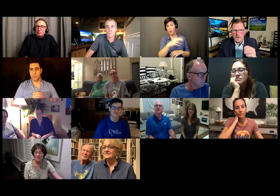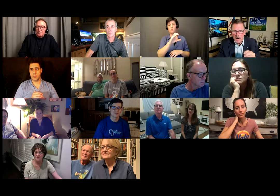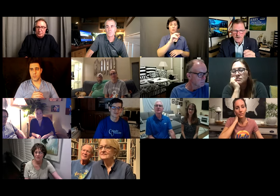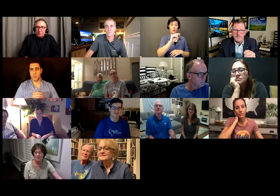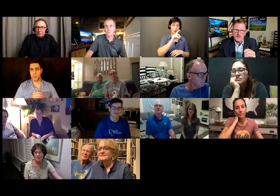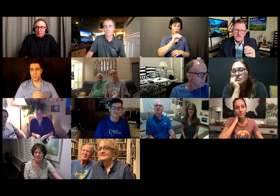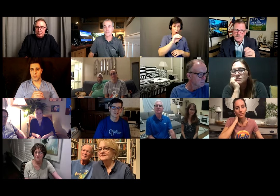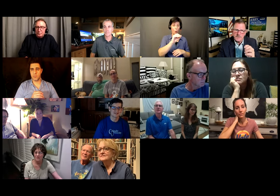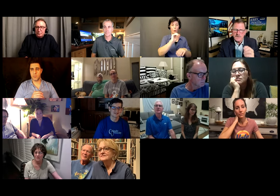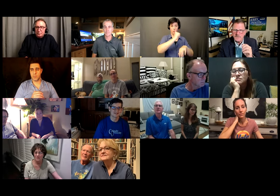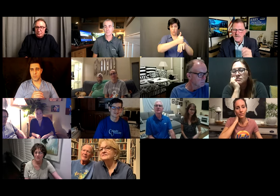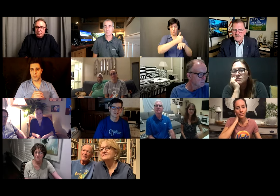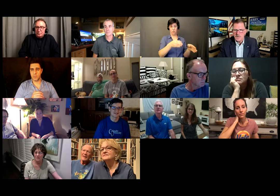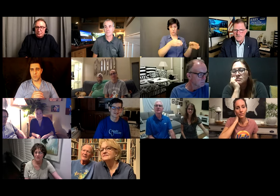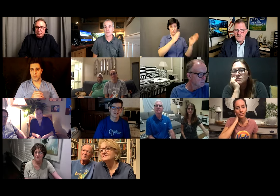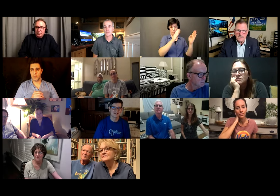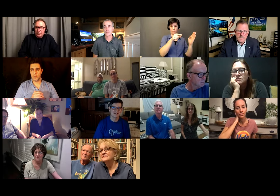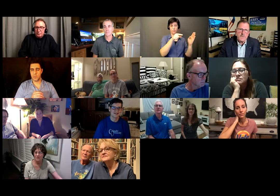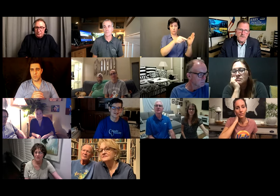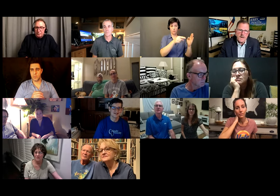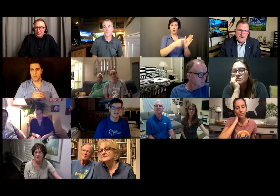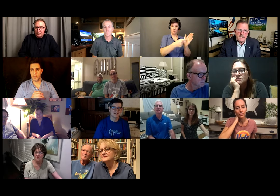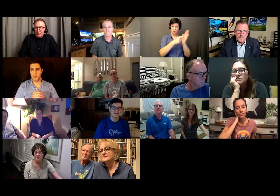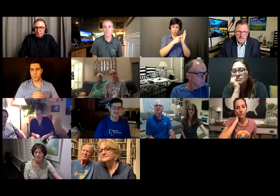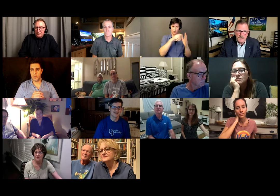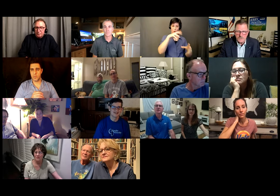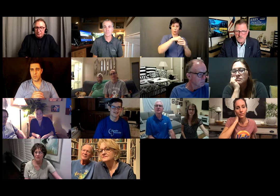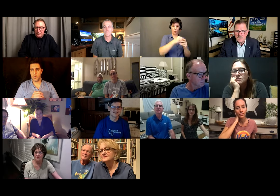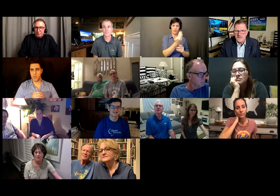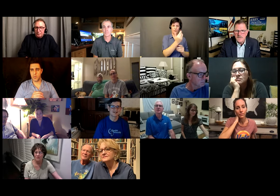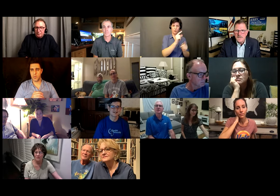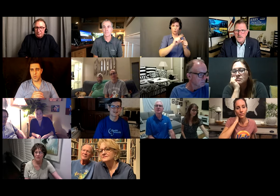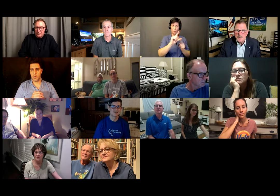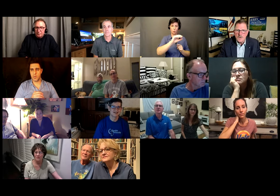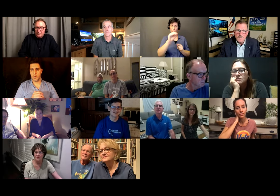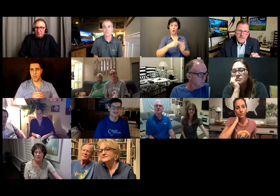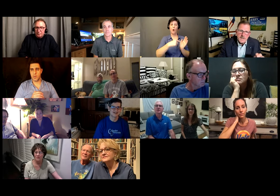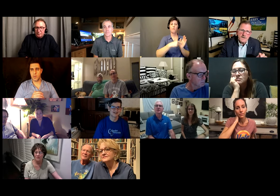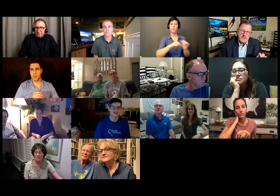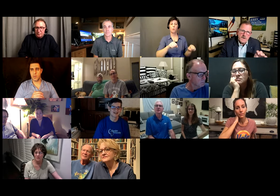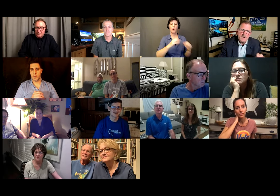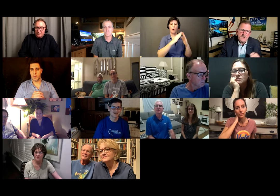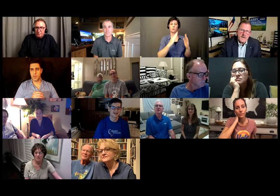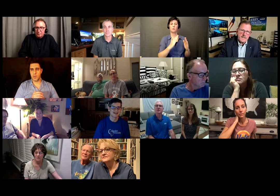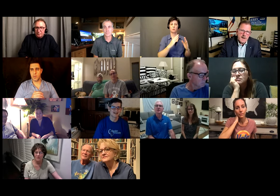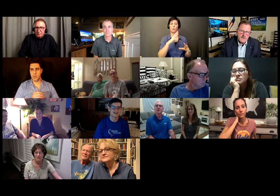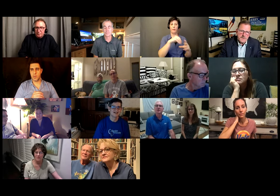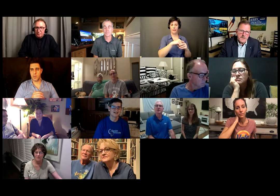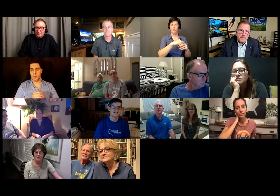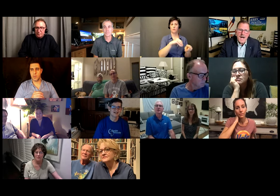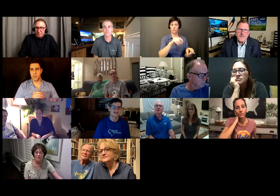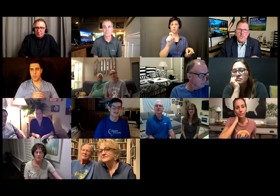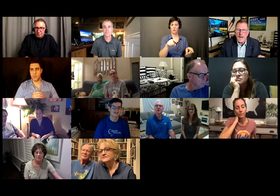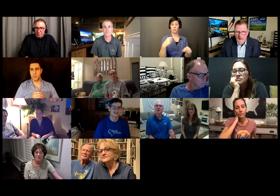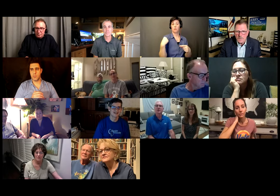they're required to build between 15 and 20% affordable housing within those units. But over the years, they've also had the opportunity